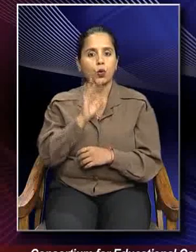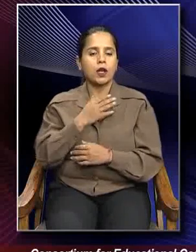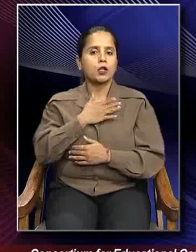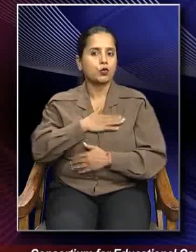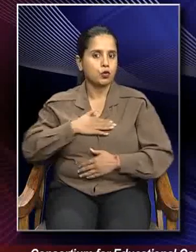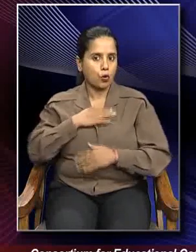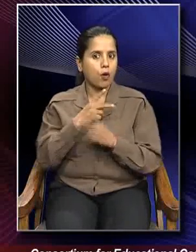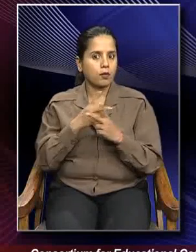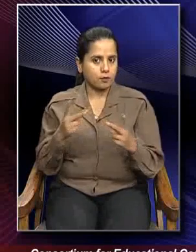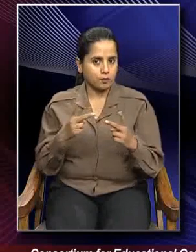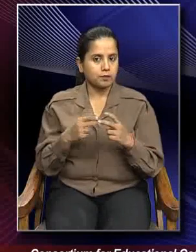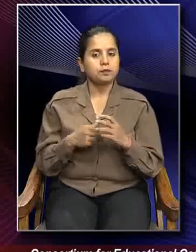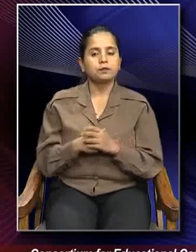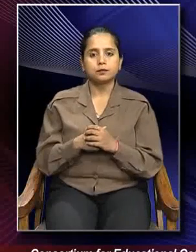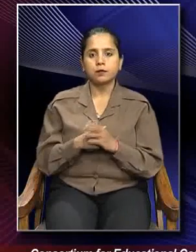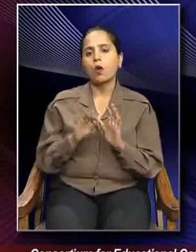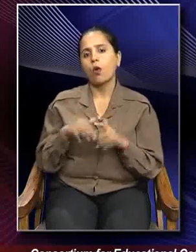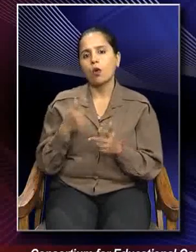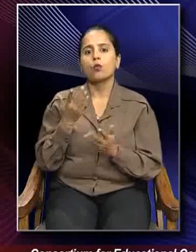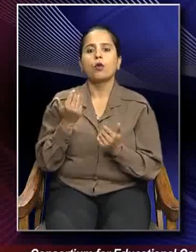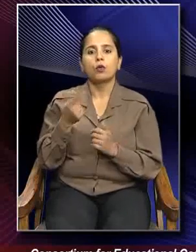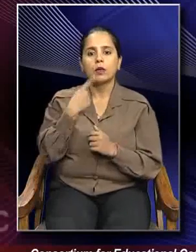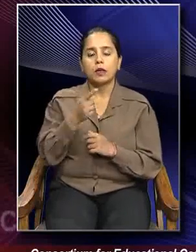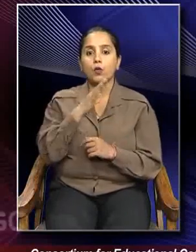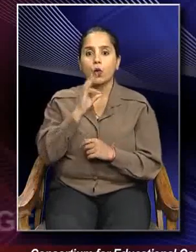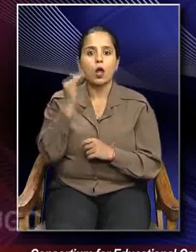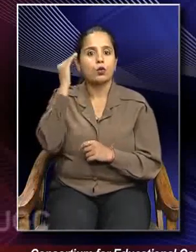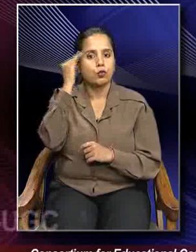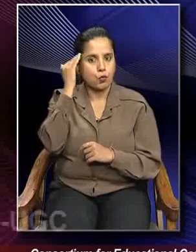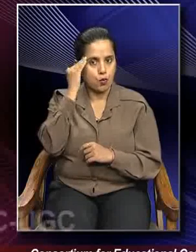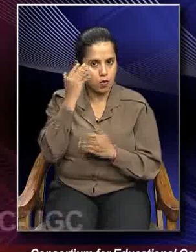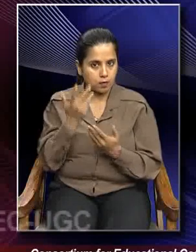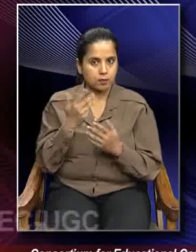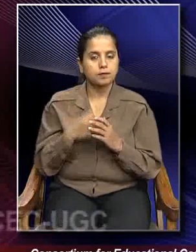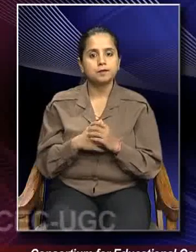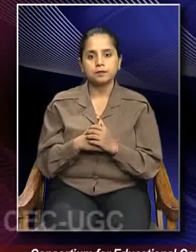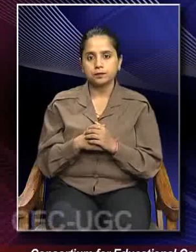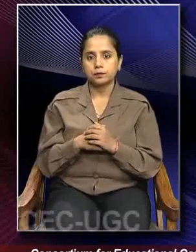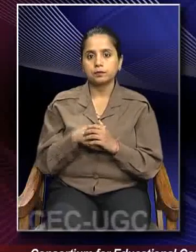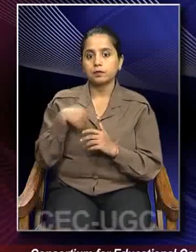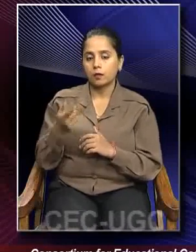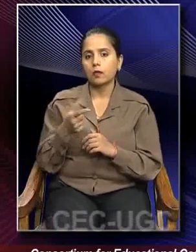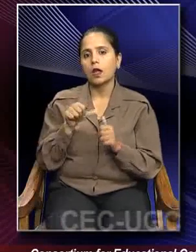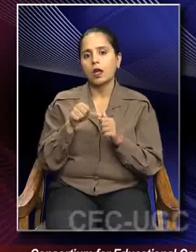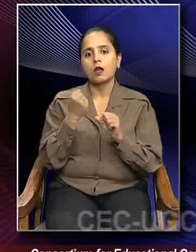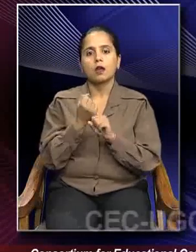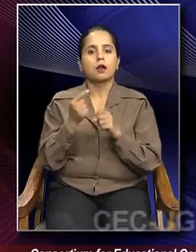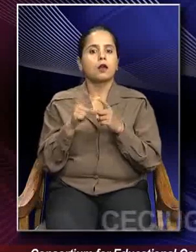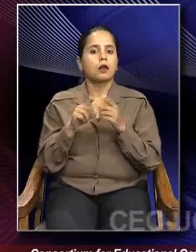enjoyer, or you can also say real knower and the agent. So it